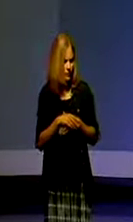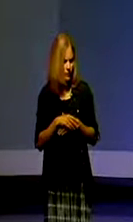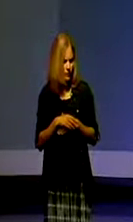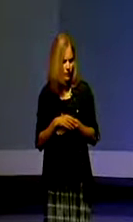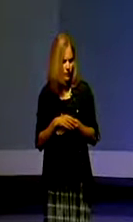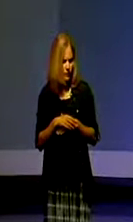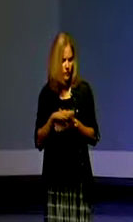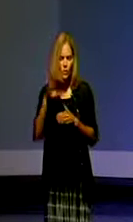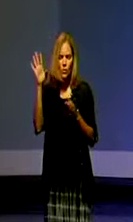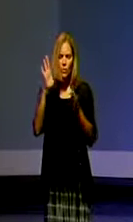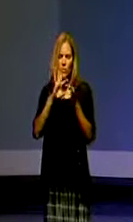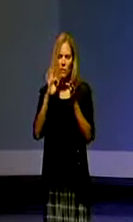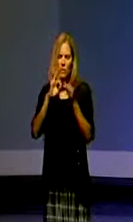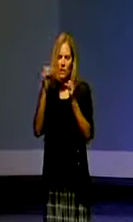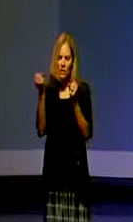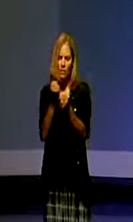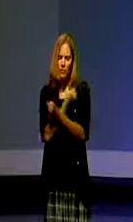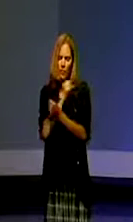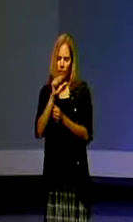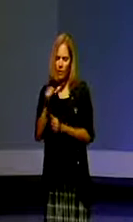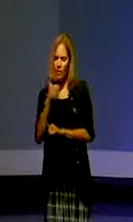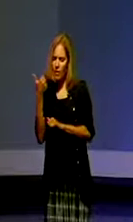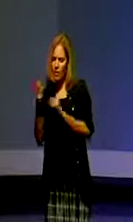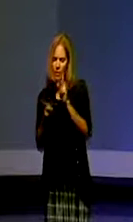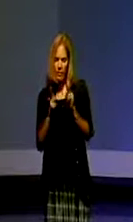the message of your love with others.